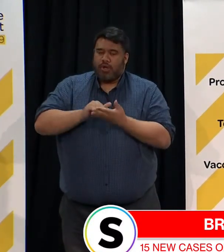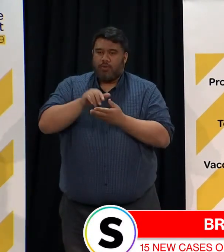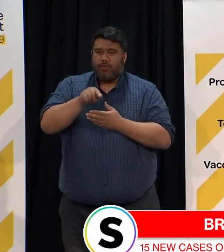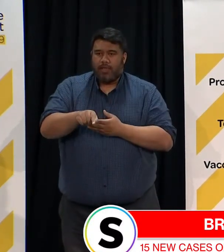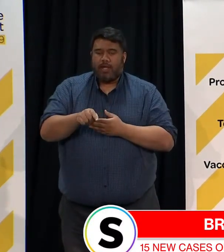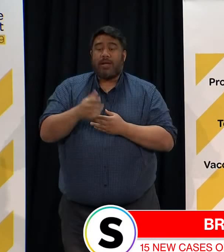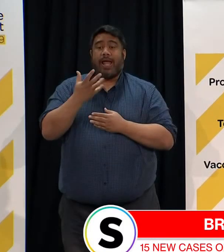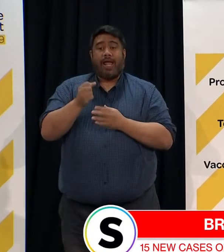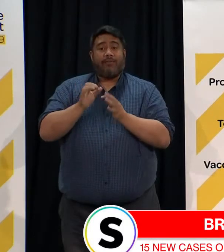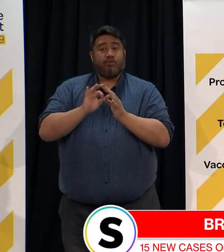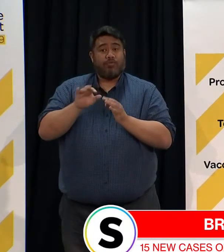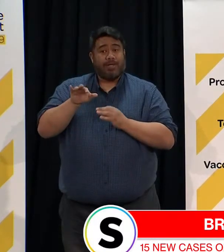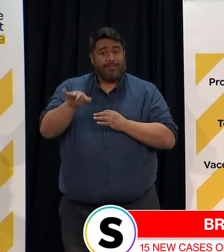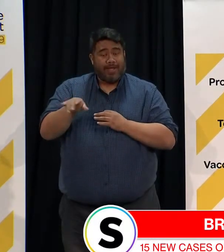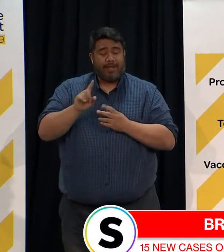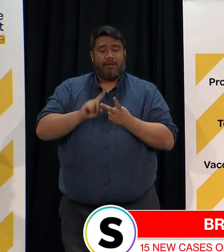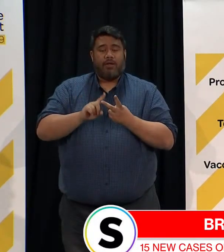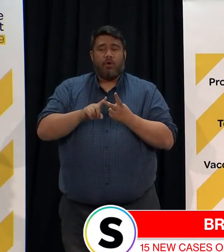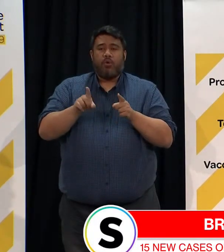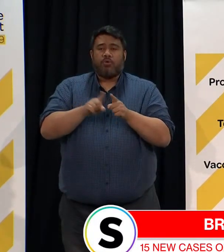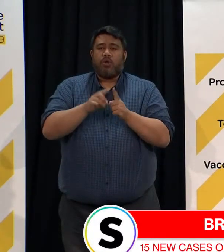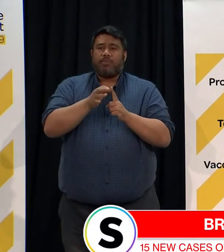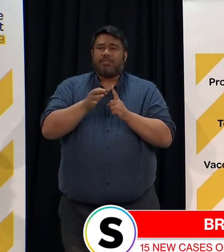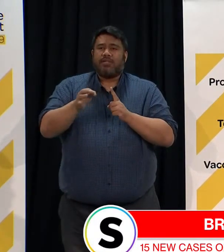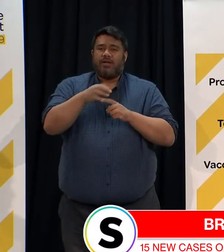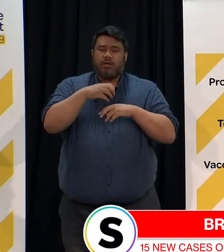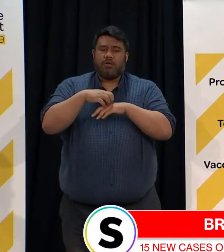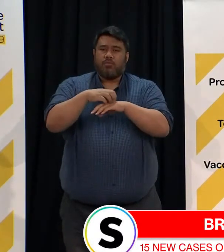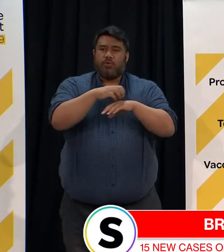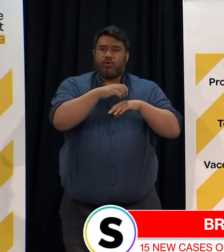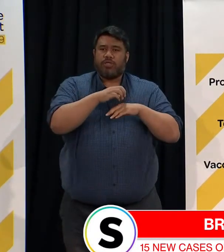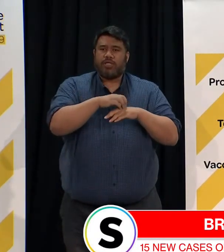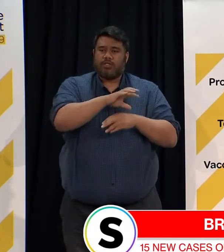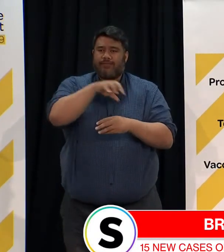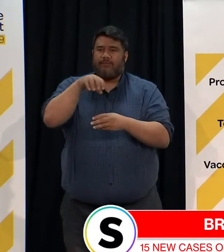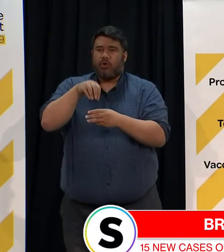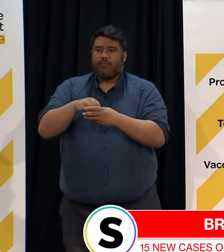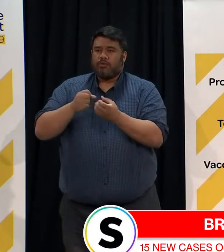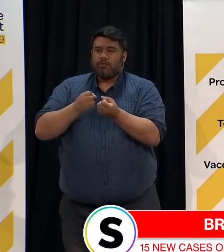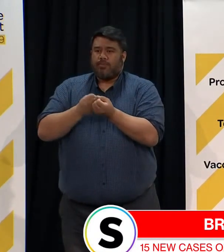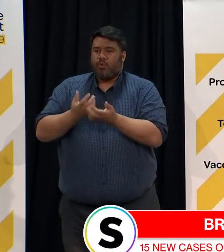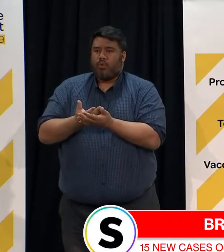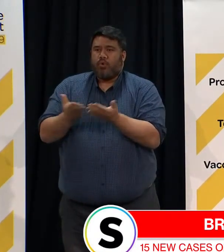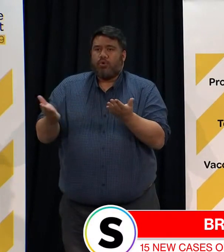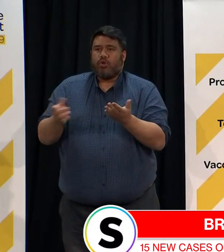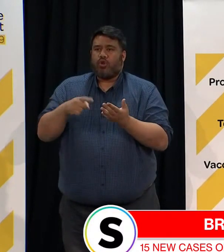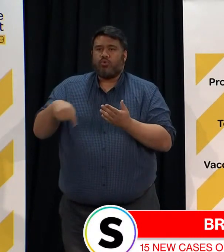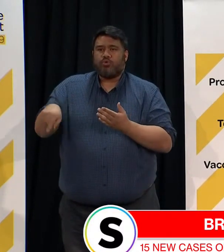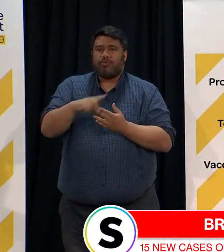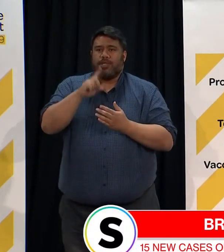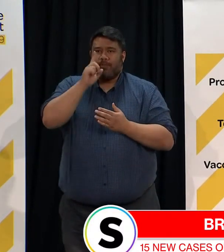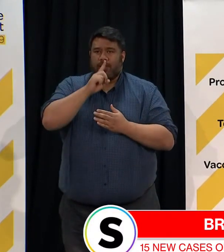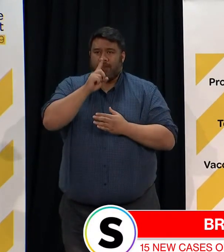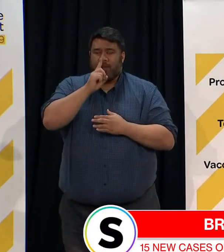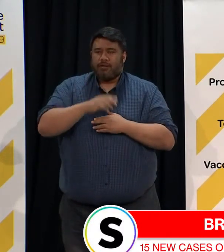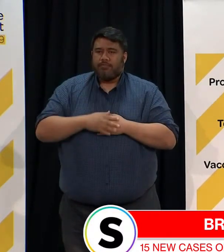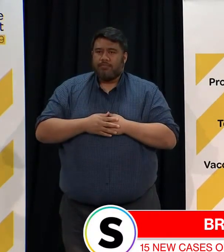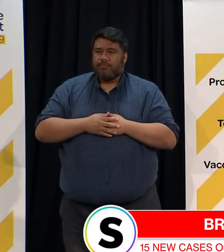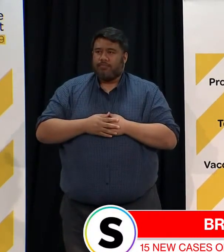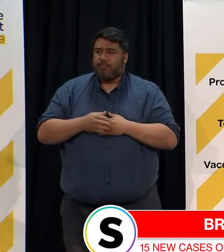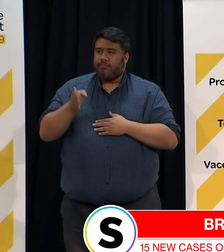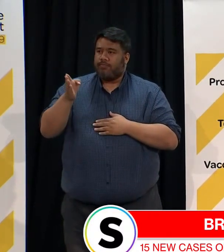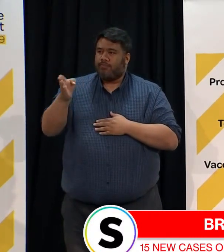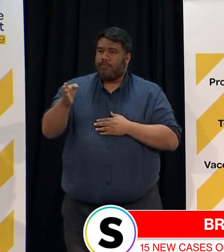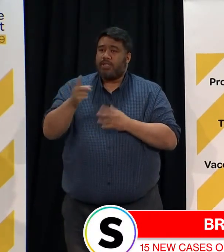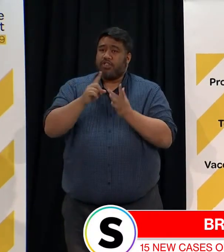Pacific providers, both health and non-health providers, to support the full range of needs of those whānau who are in the facilities. Jane. Just